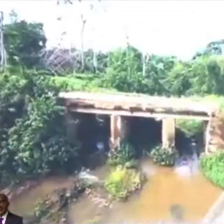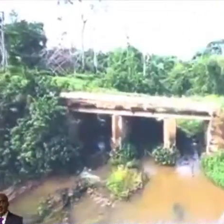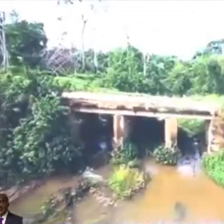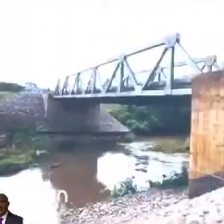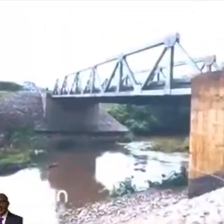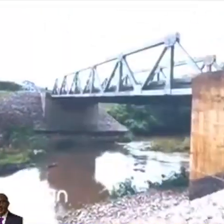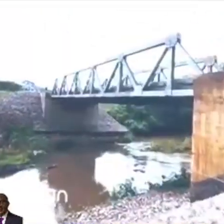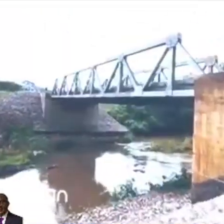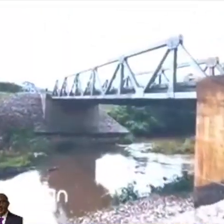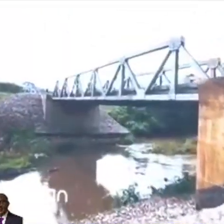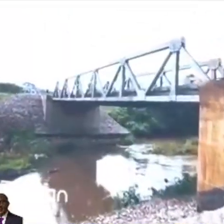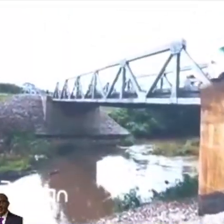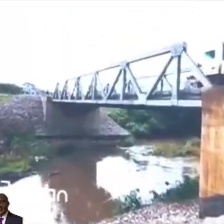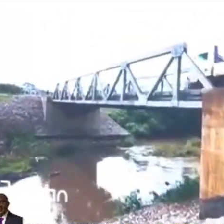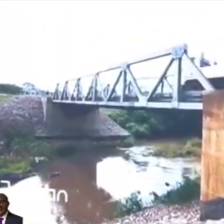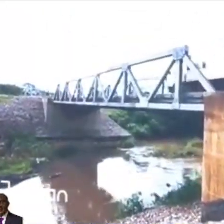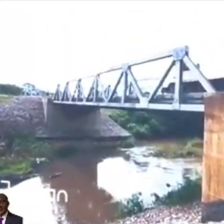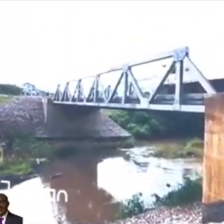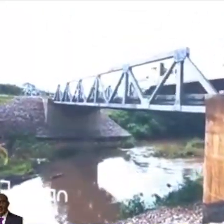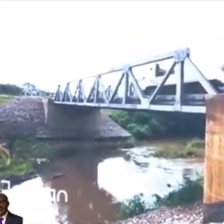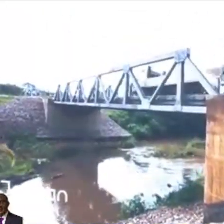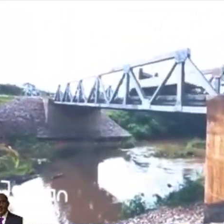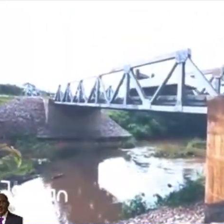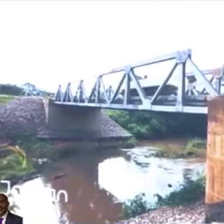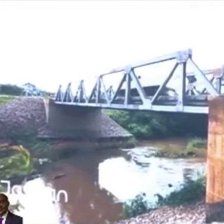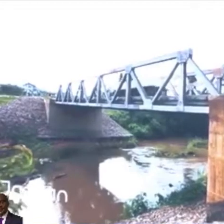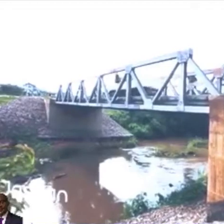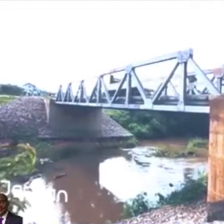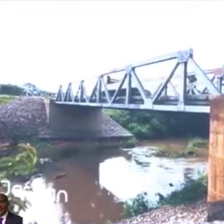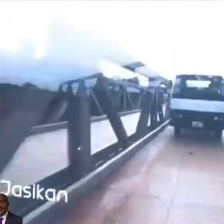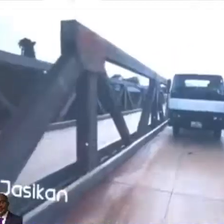make traveling on such roads safe and comfortable.